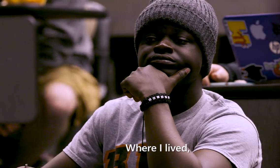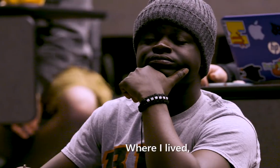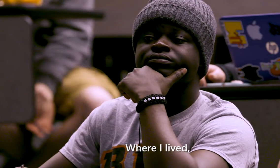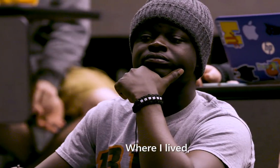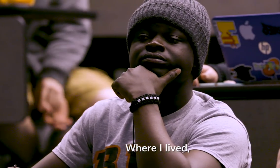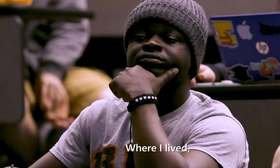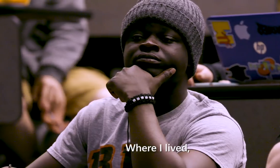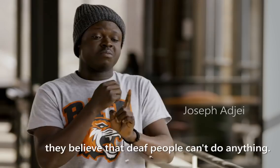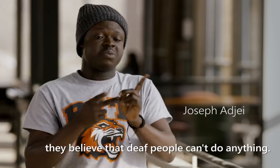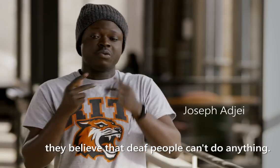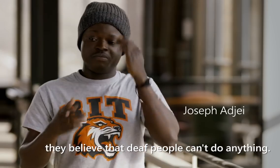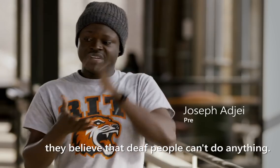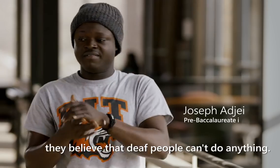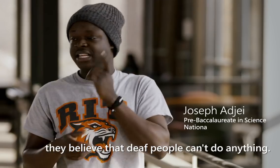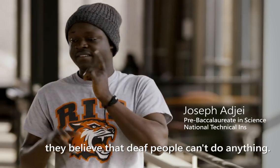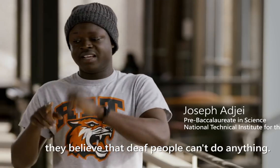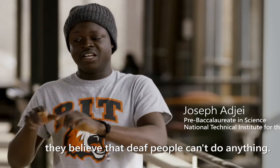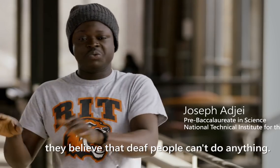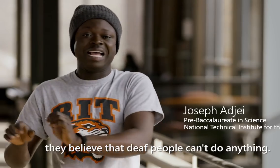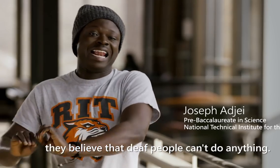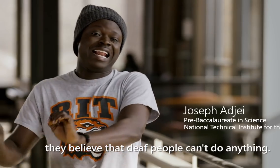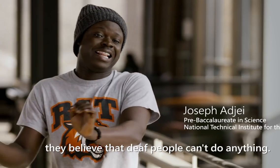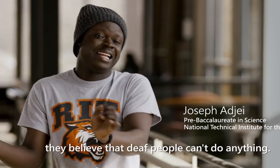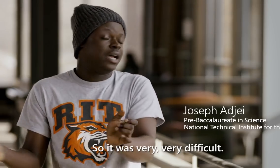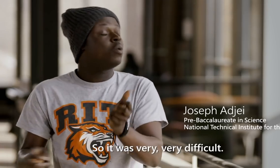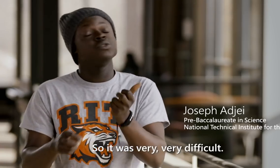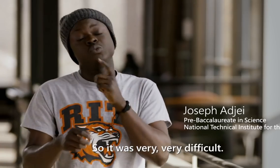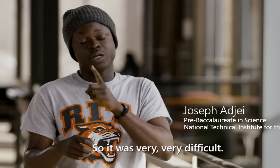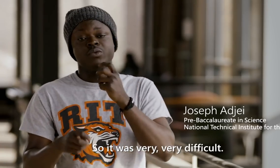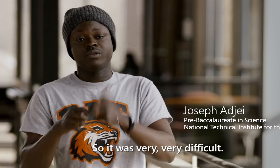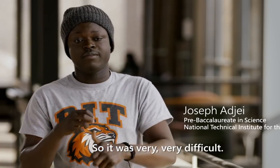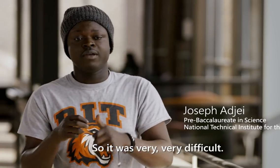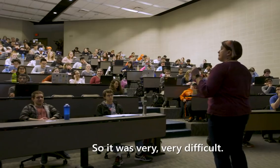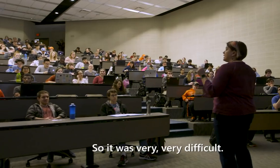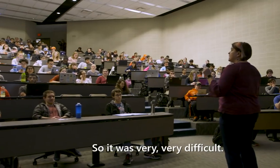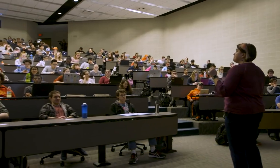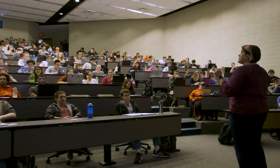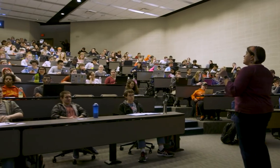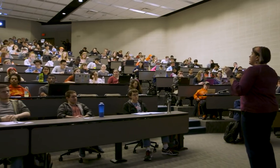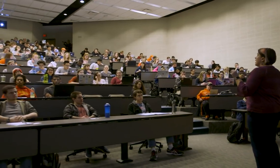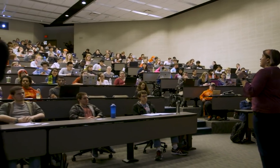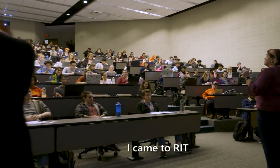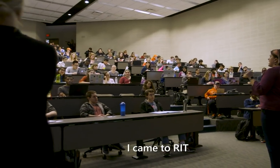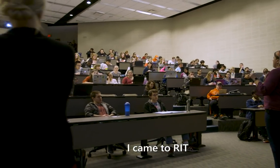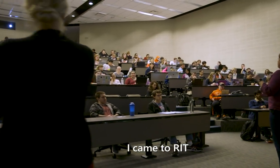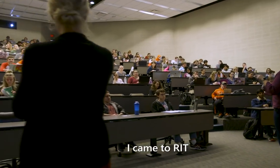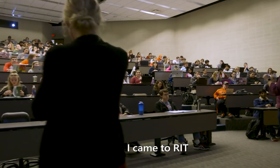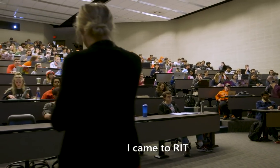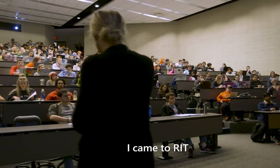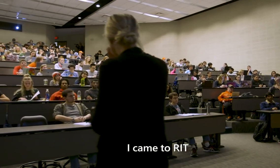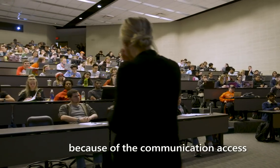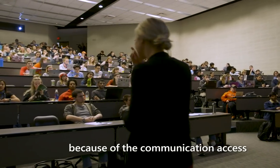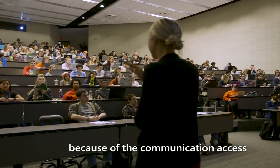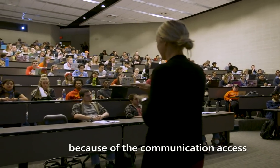Where I have lived, they believe that deaf people can't do anything, so it was very, very difficult. I came